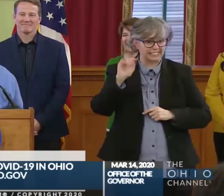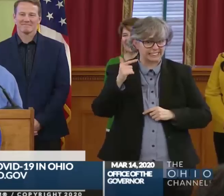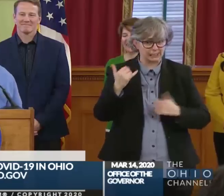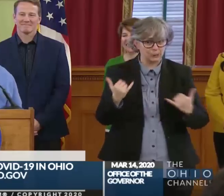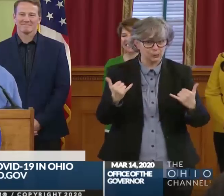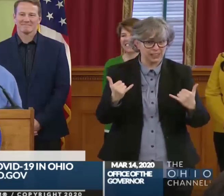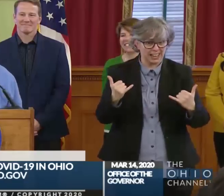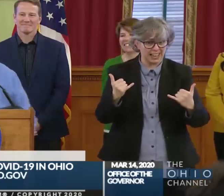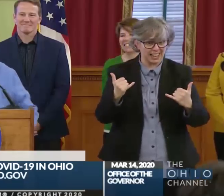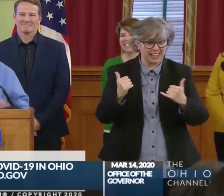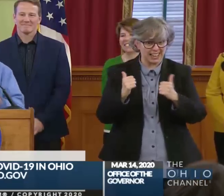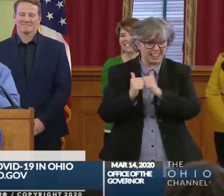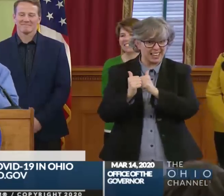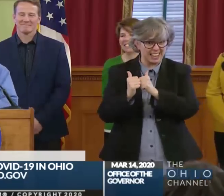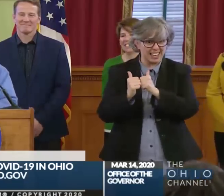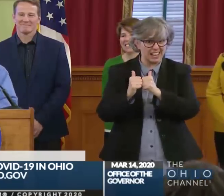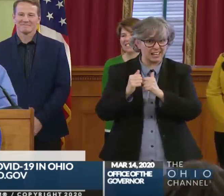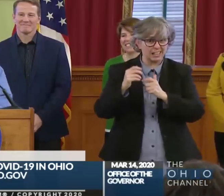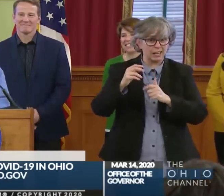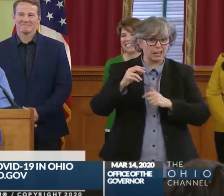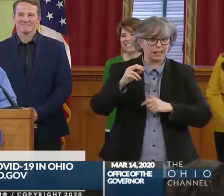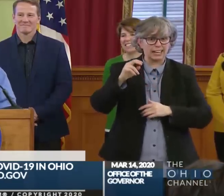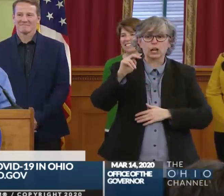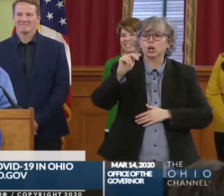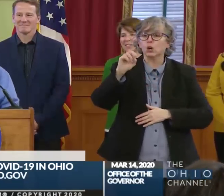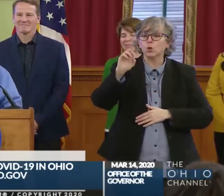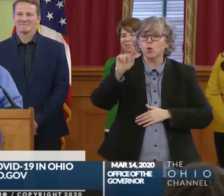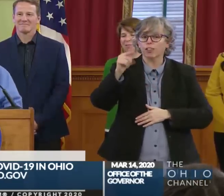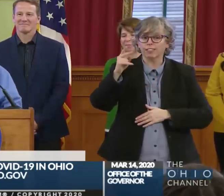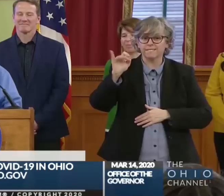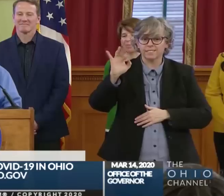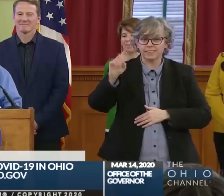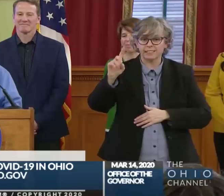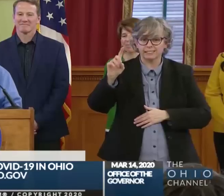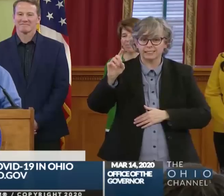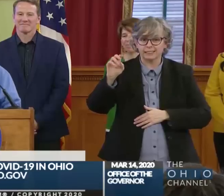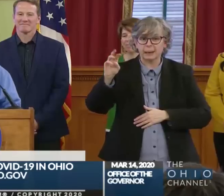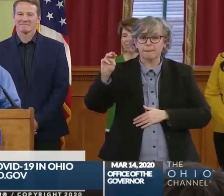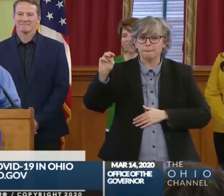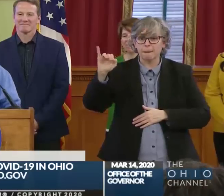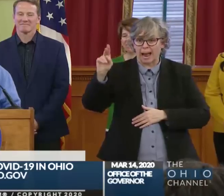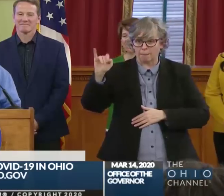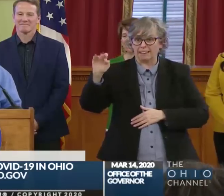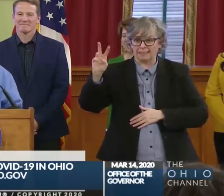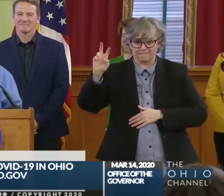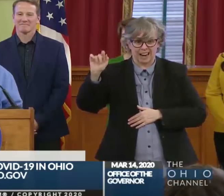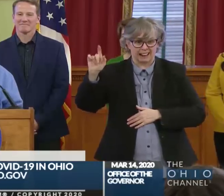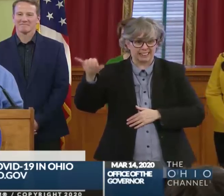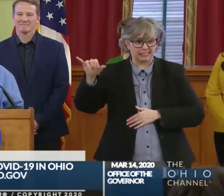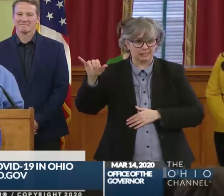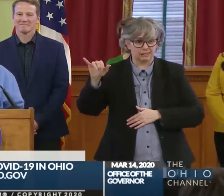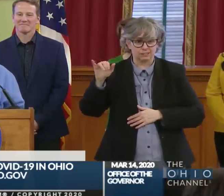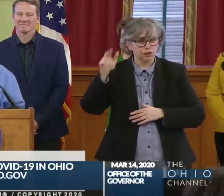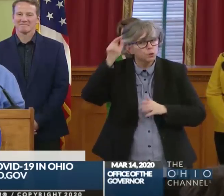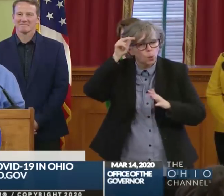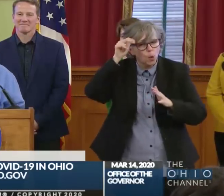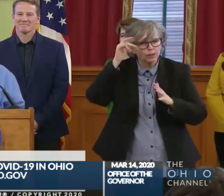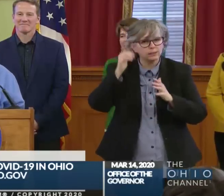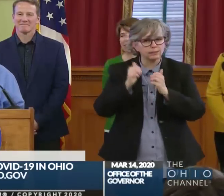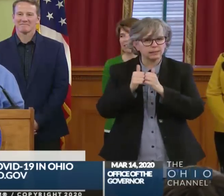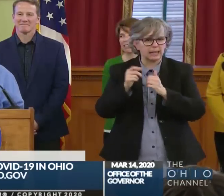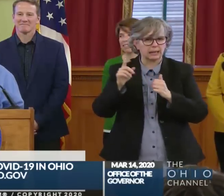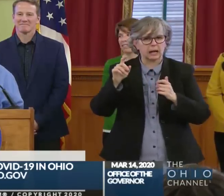and maybe other places, and there's just the horses, but and the necessary people there. So there's